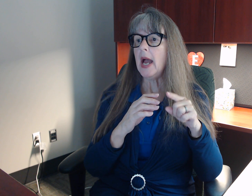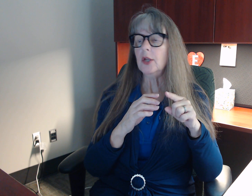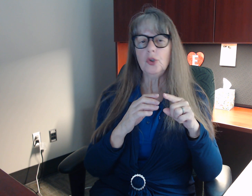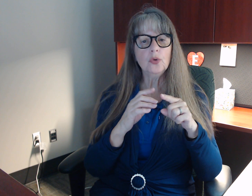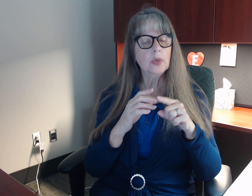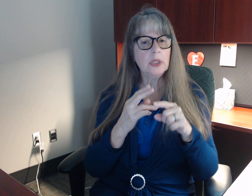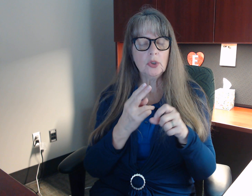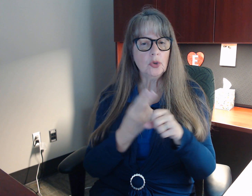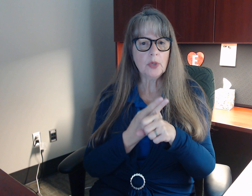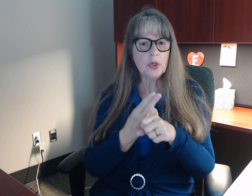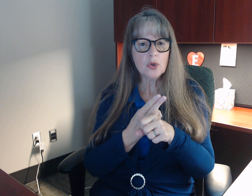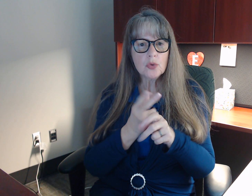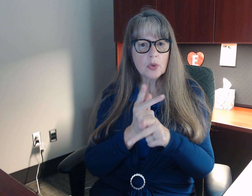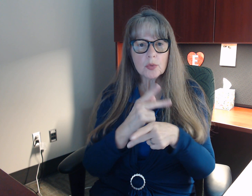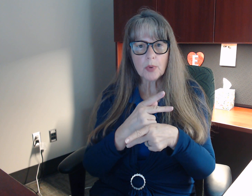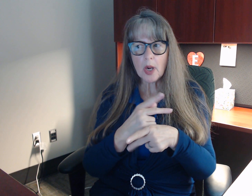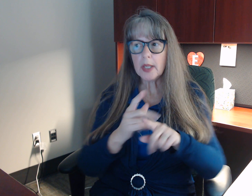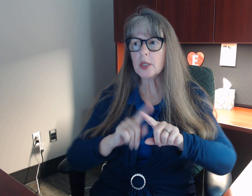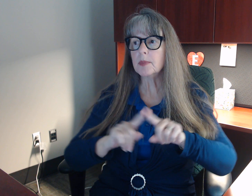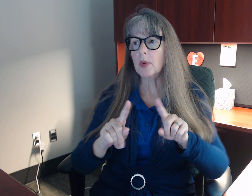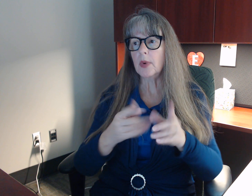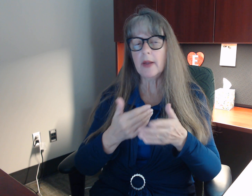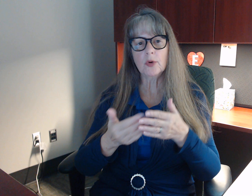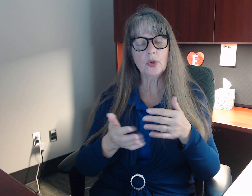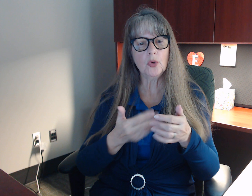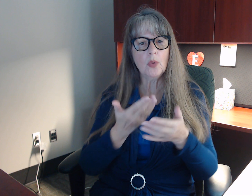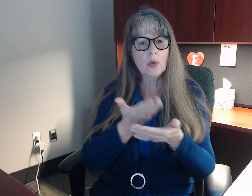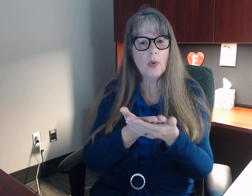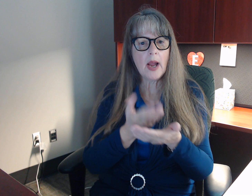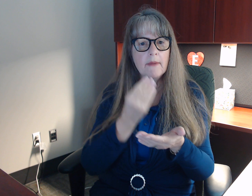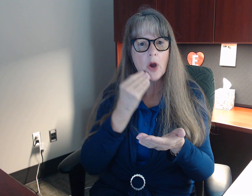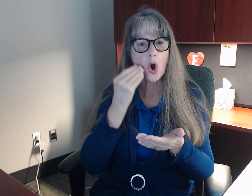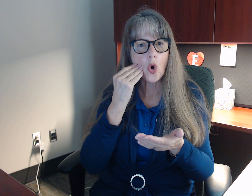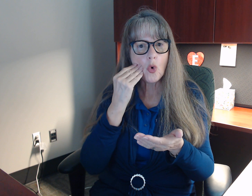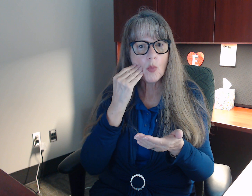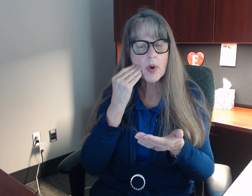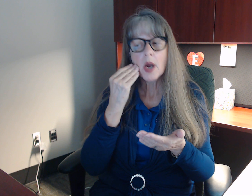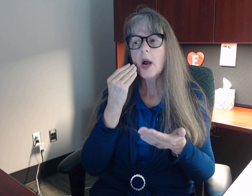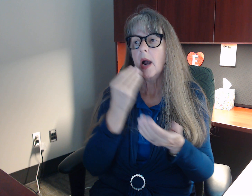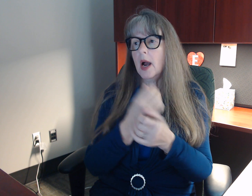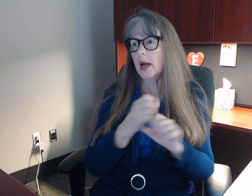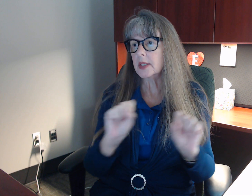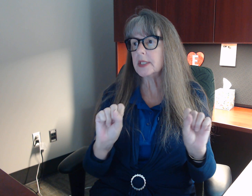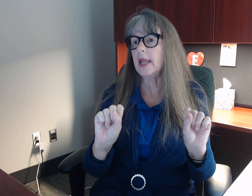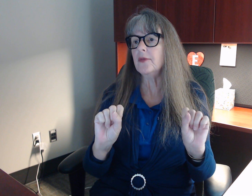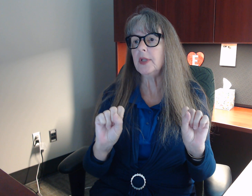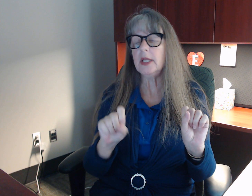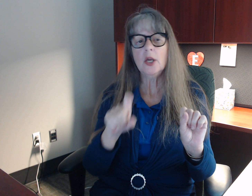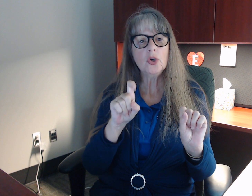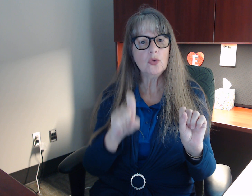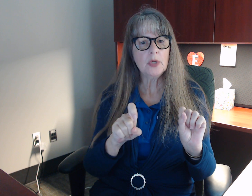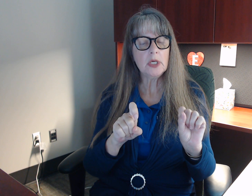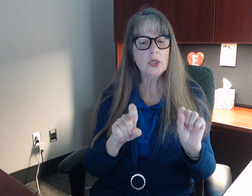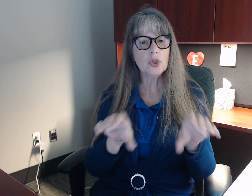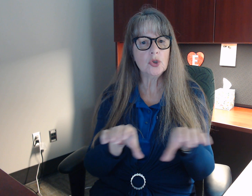you can use those products. But whenever you arrive home safely, you need to